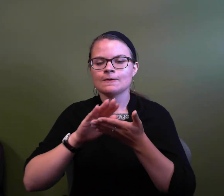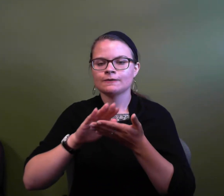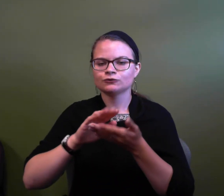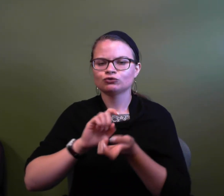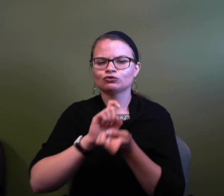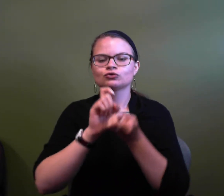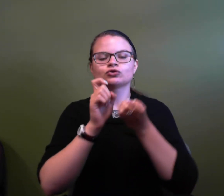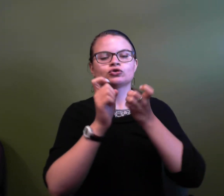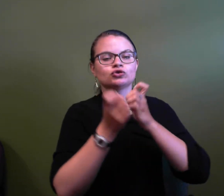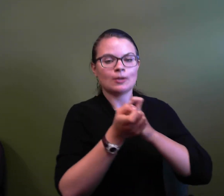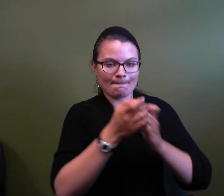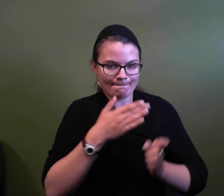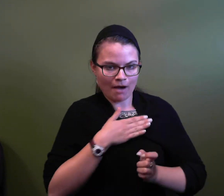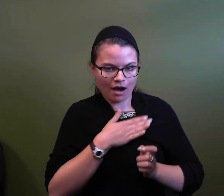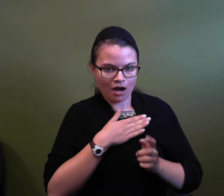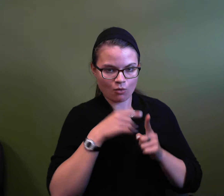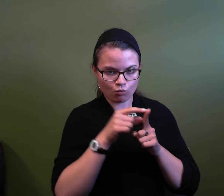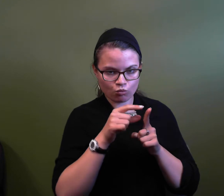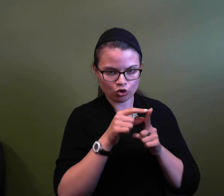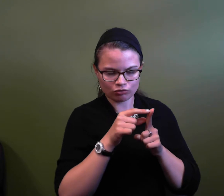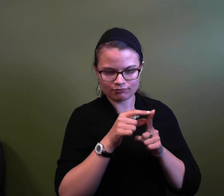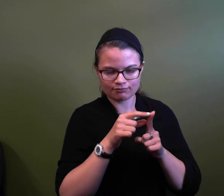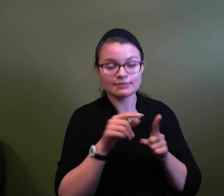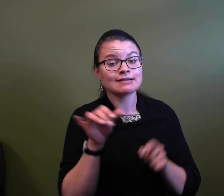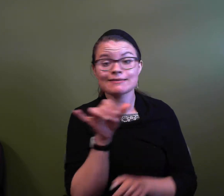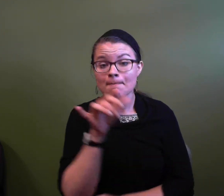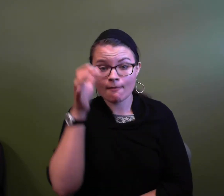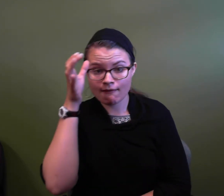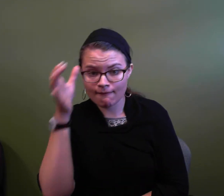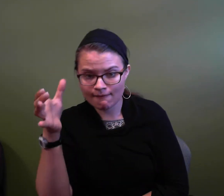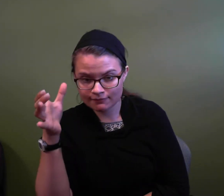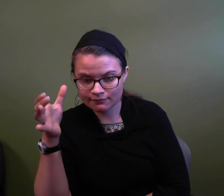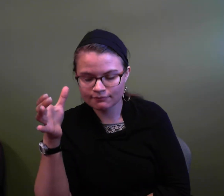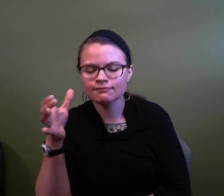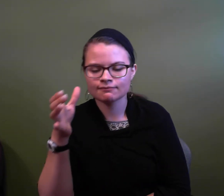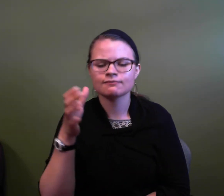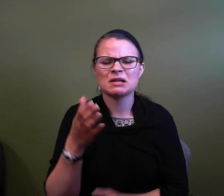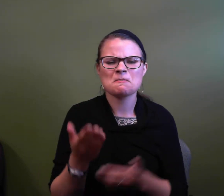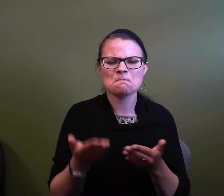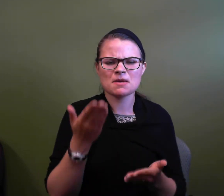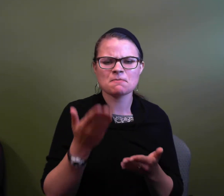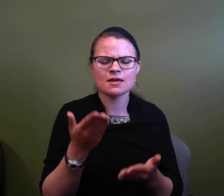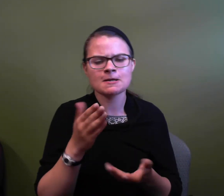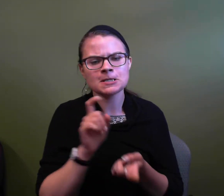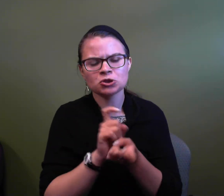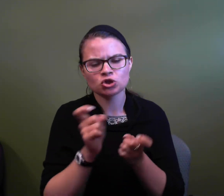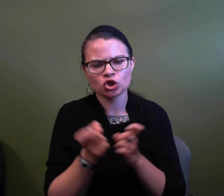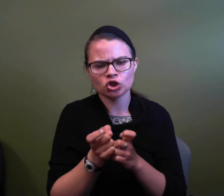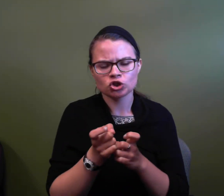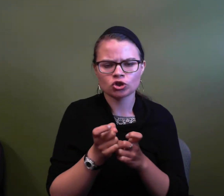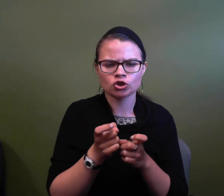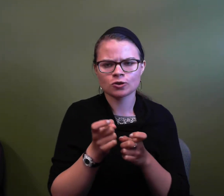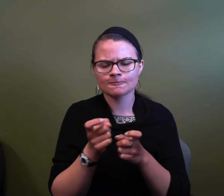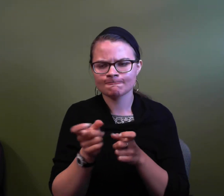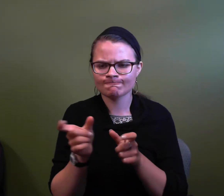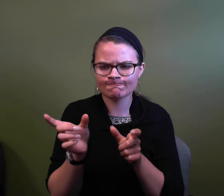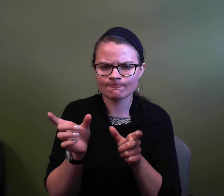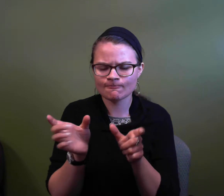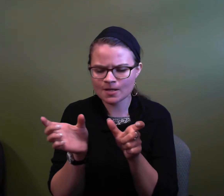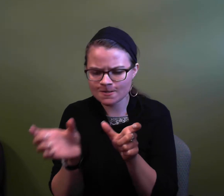the words of a sentence. We also change maybe the sentence structure, but we keep all the same meaning,